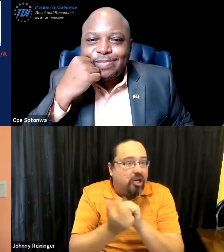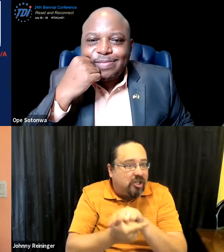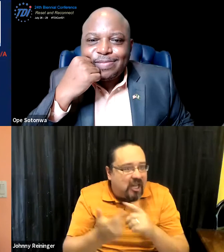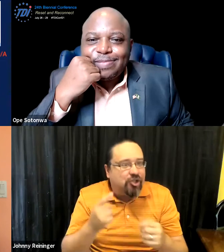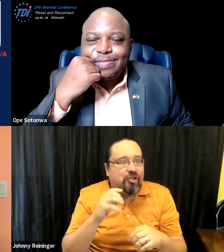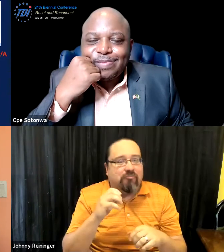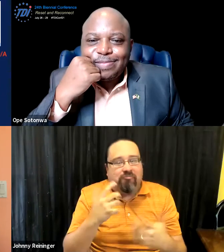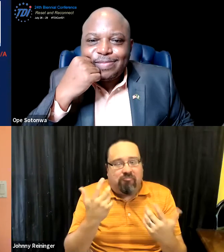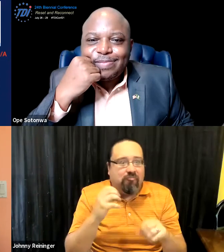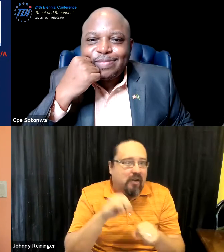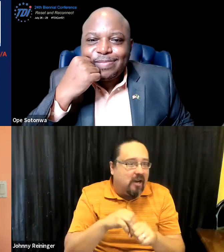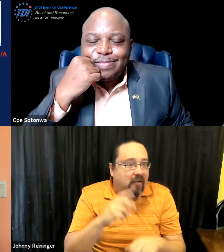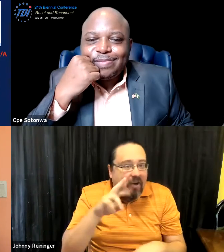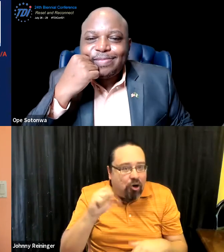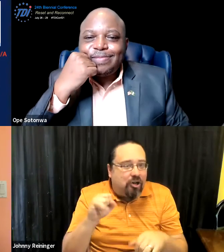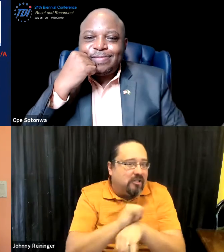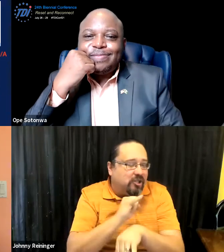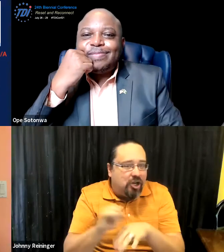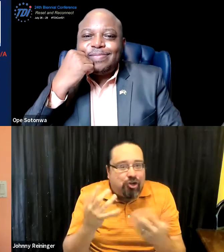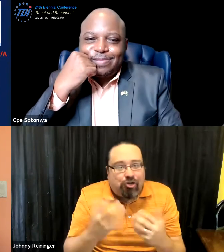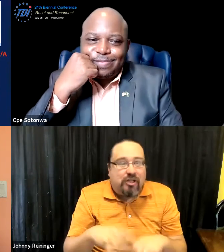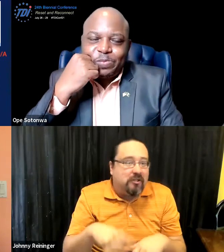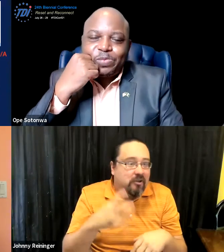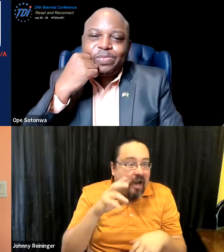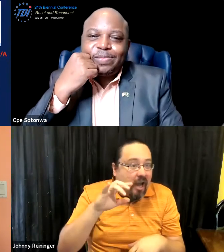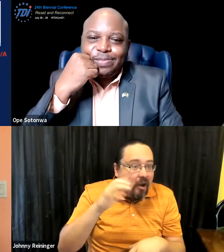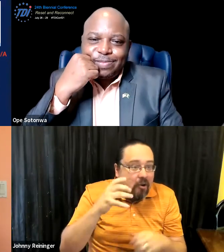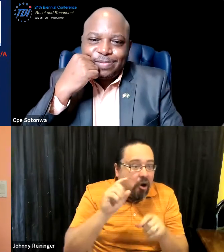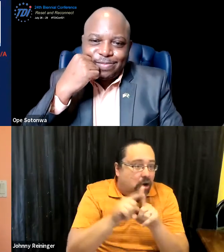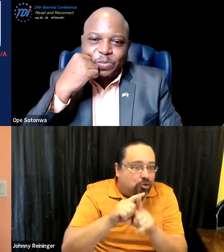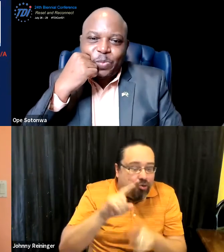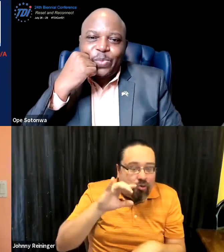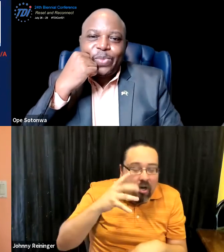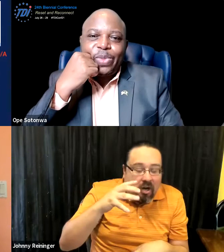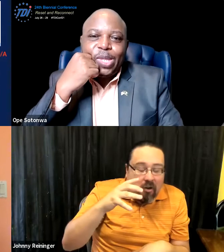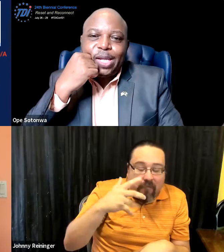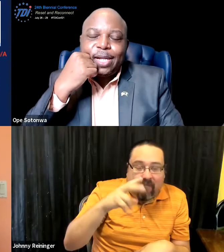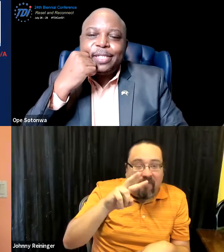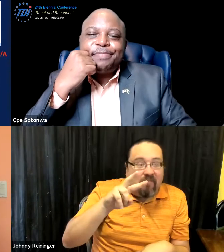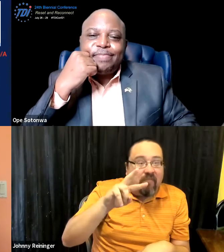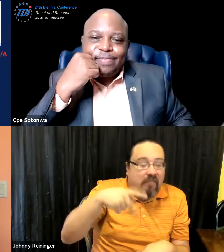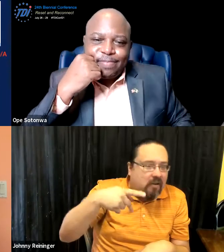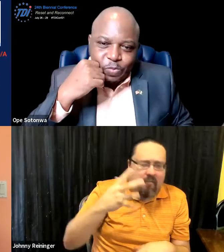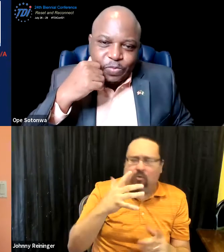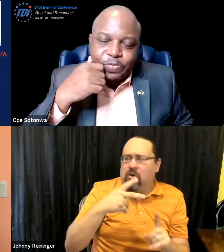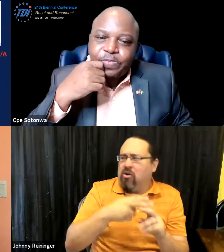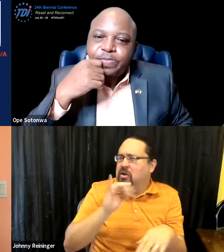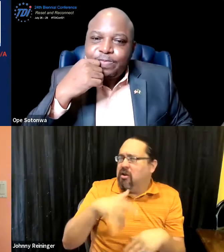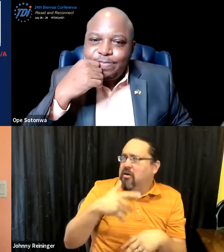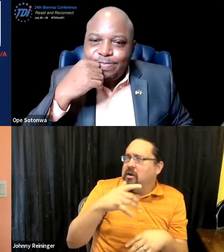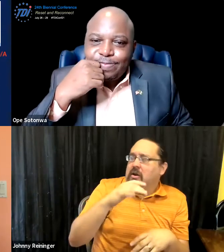regional representation, especially when it comes to translation within the VRS industry. Also, we need to look